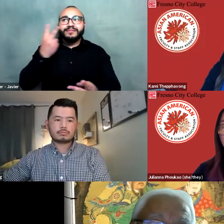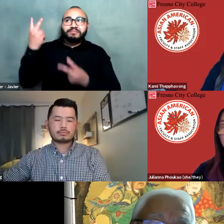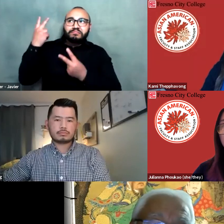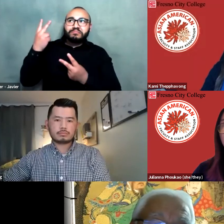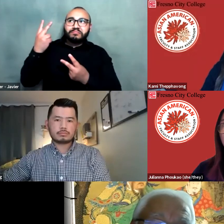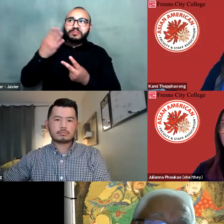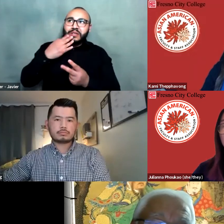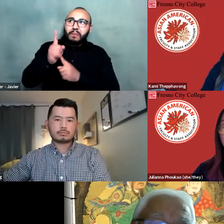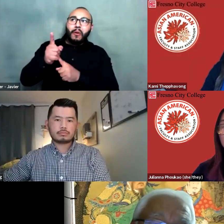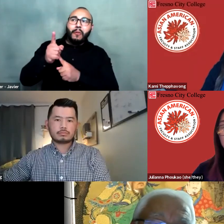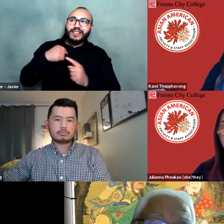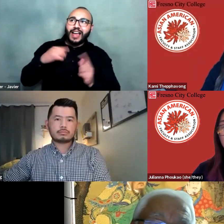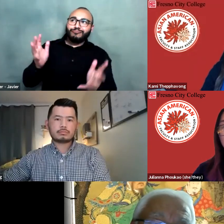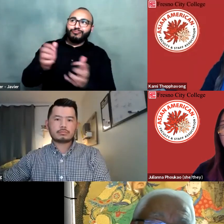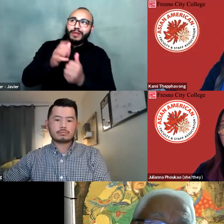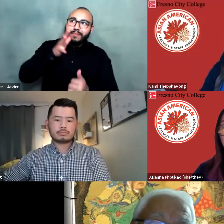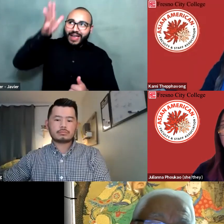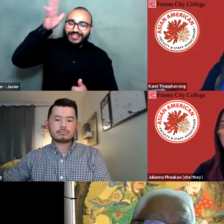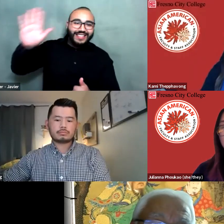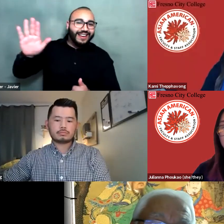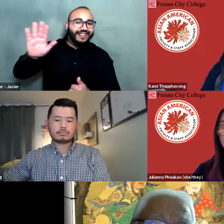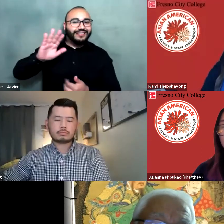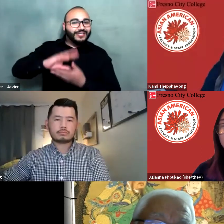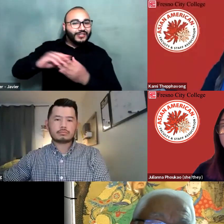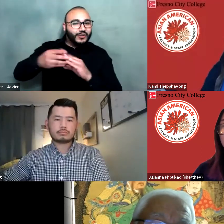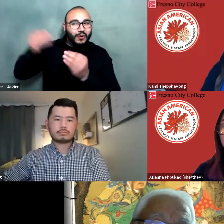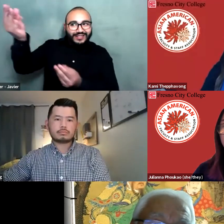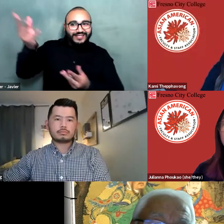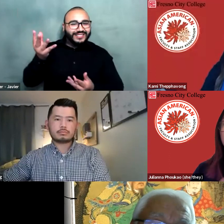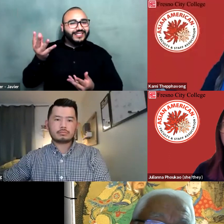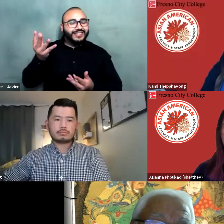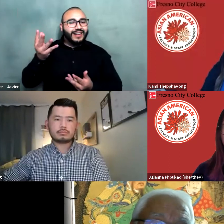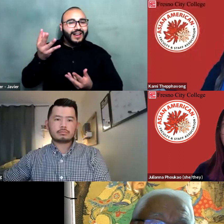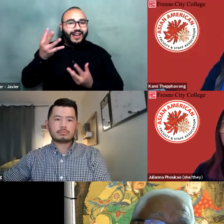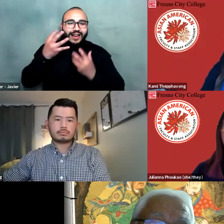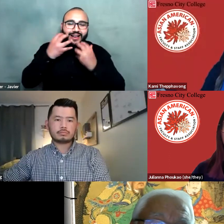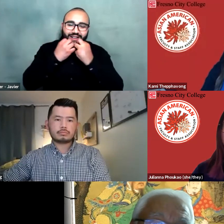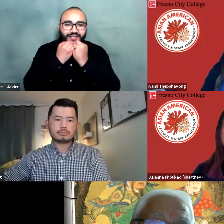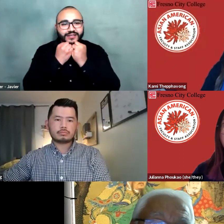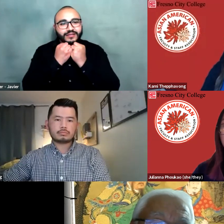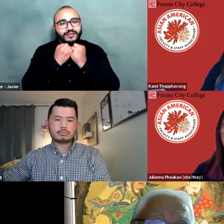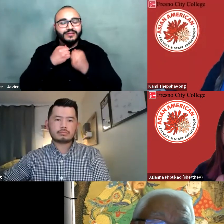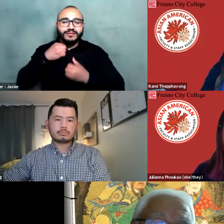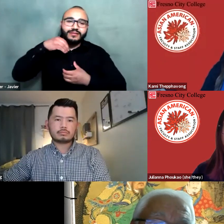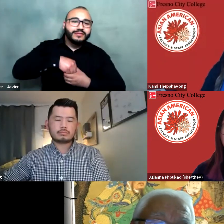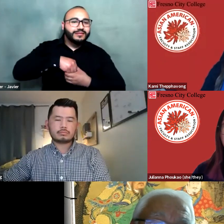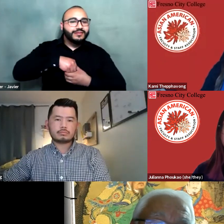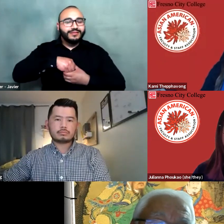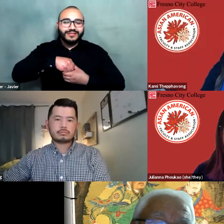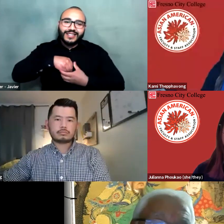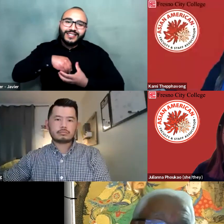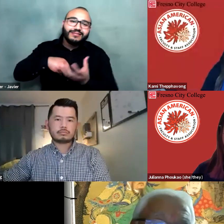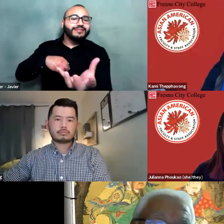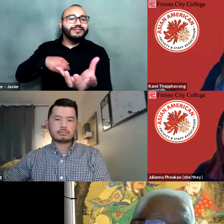parents, and the stories that they tell me, I feel like I can carry that on to my family, my children, and